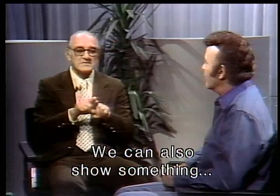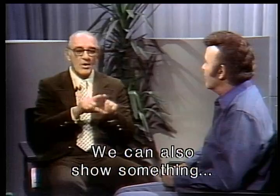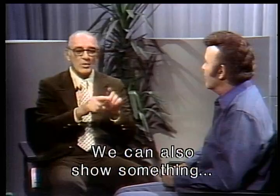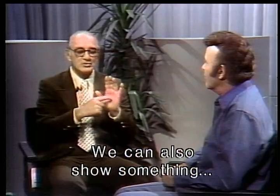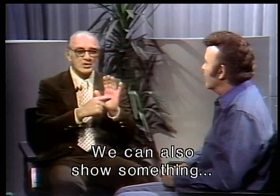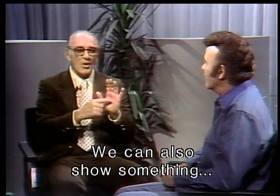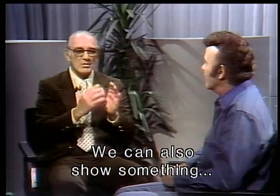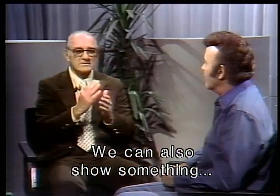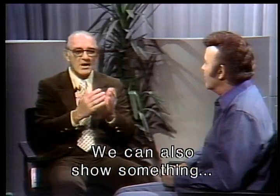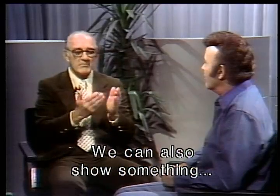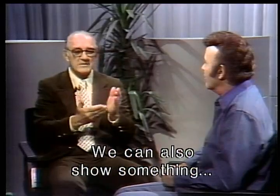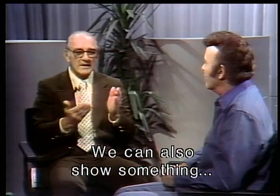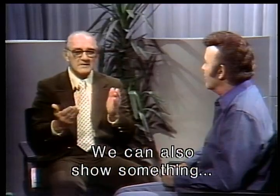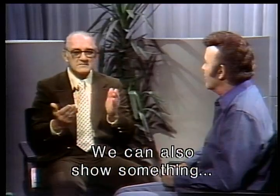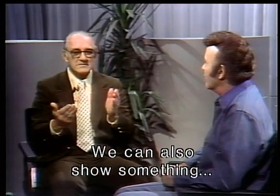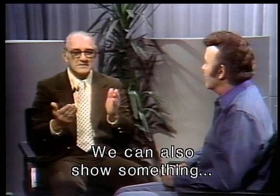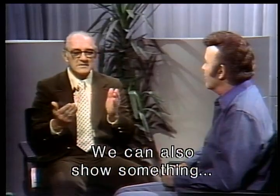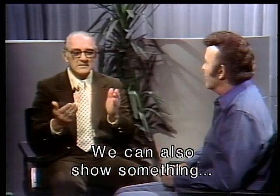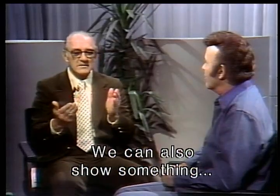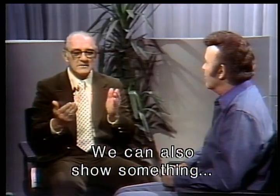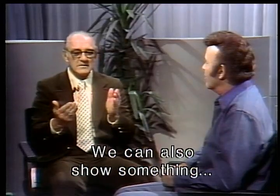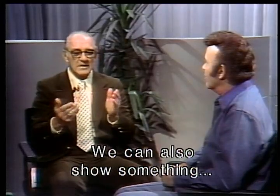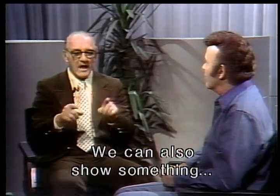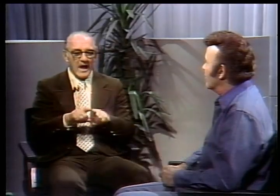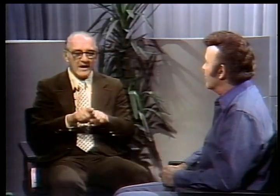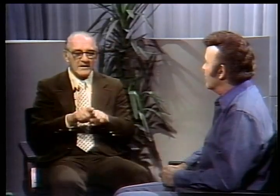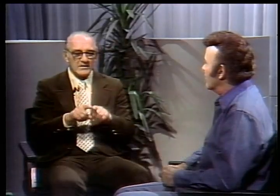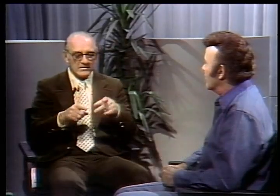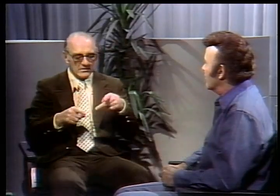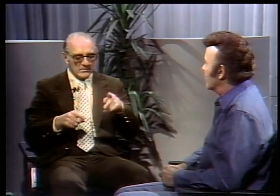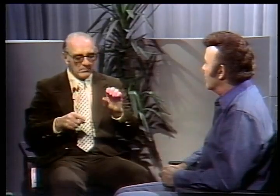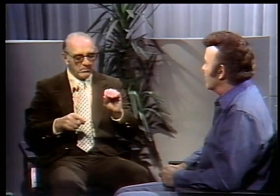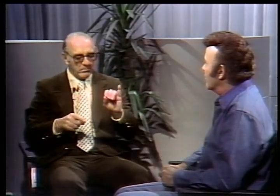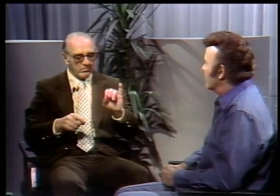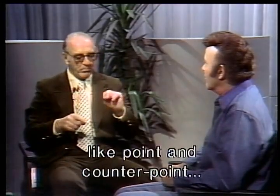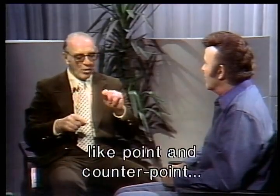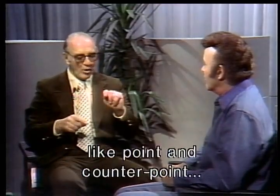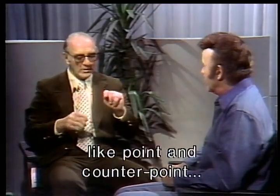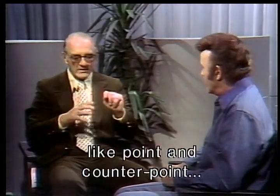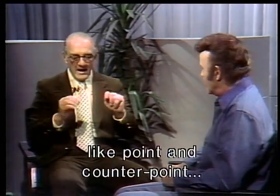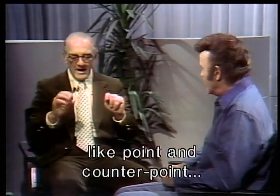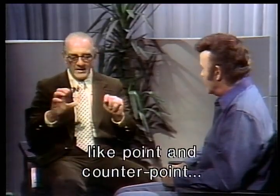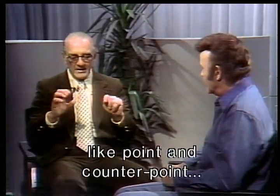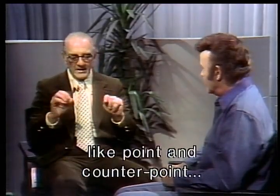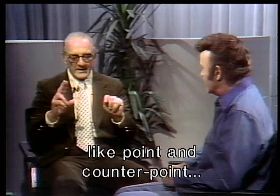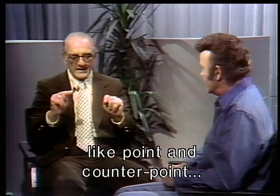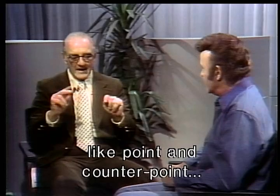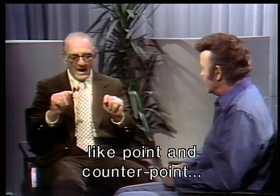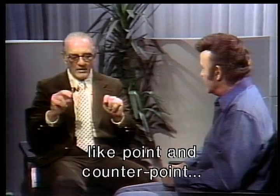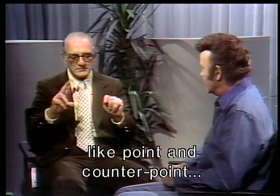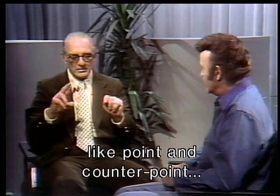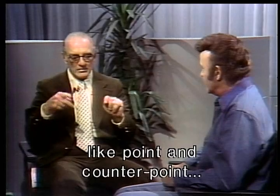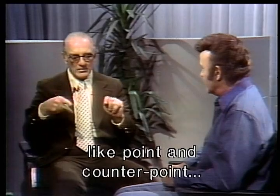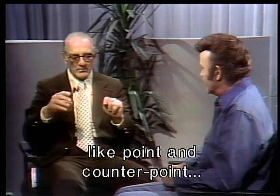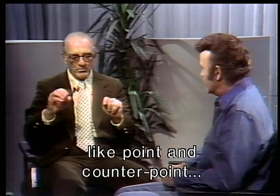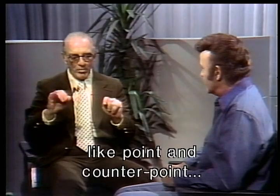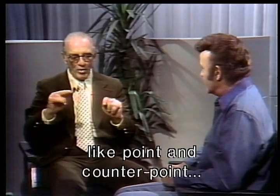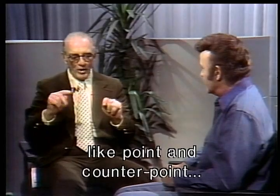also show some things like point and counterpoint